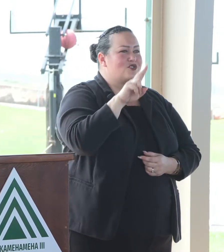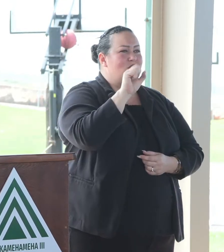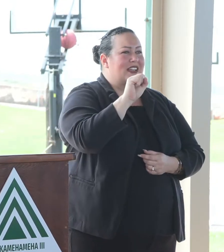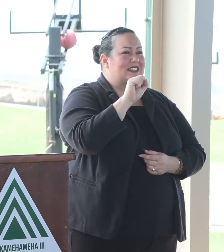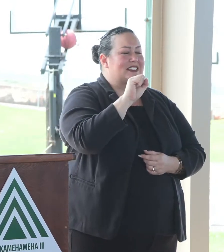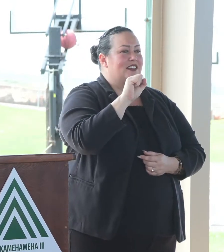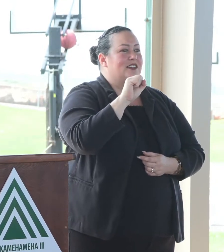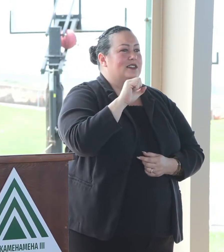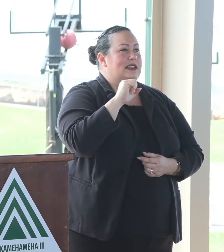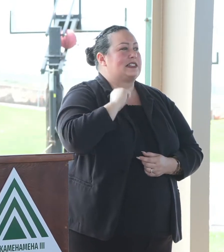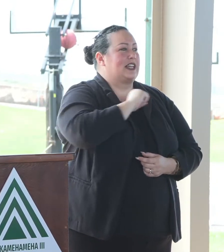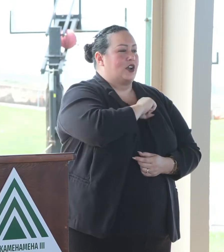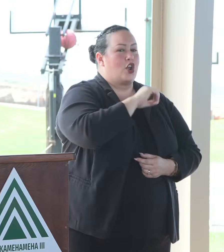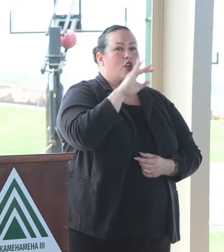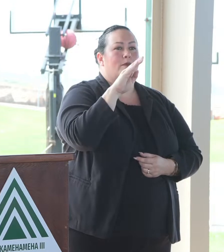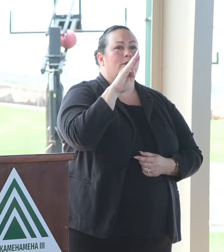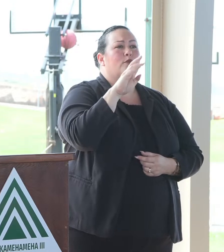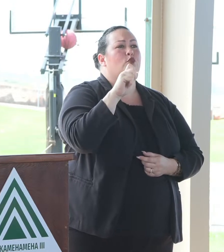Senator Brian Schatz,